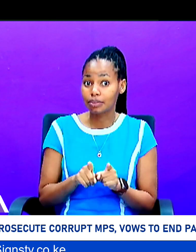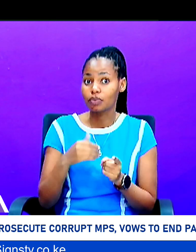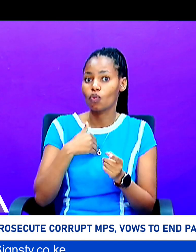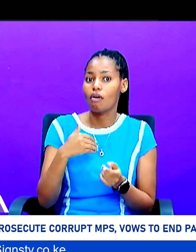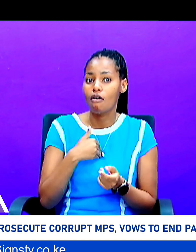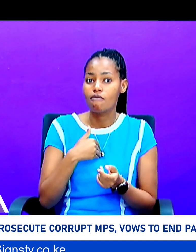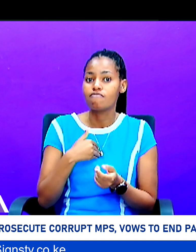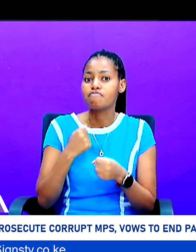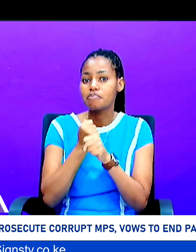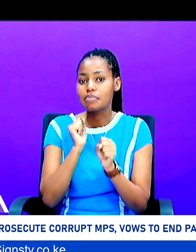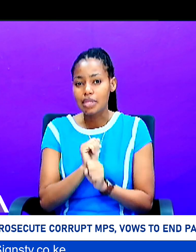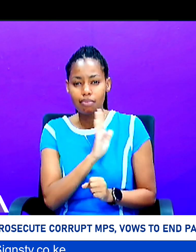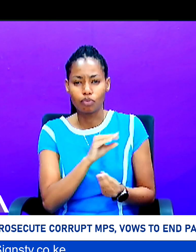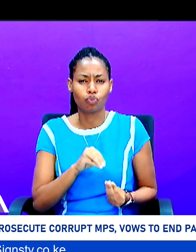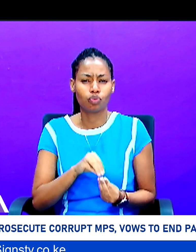accountability.